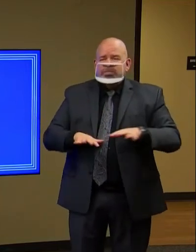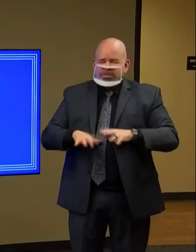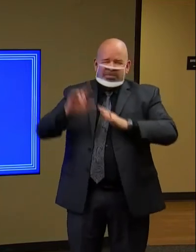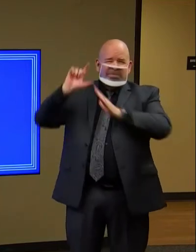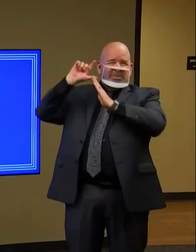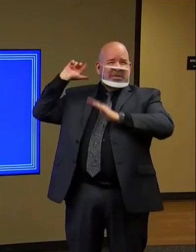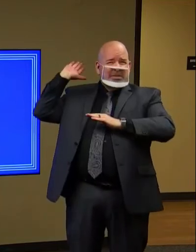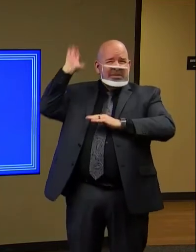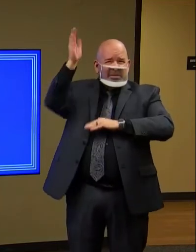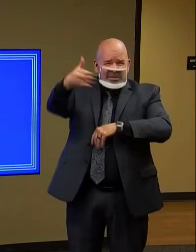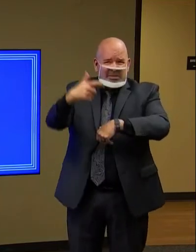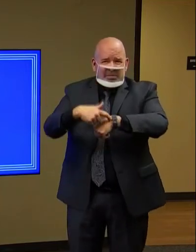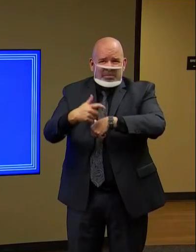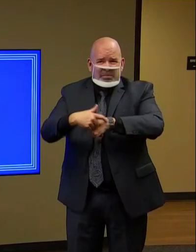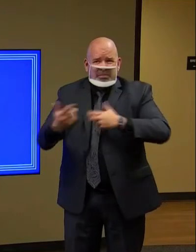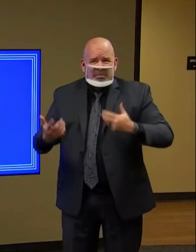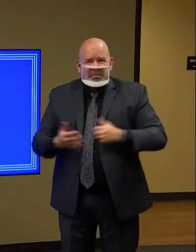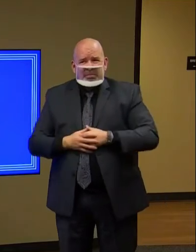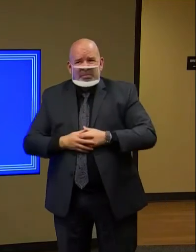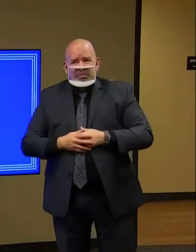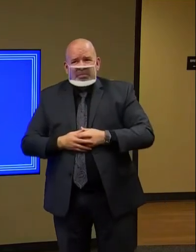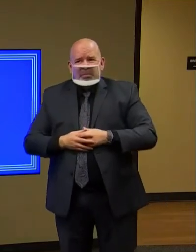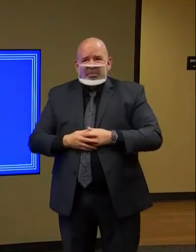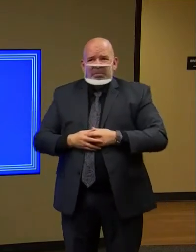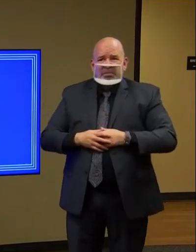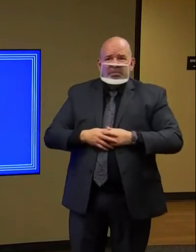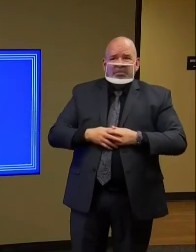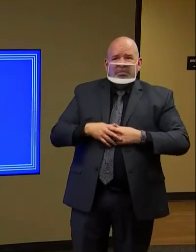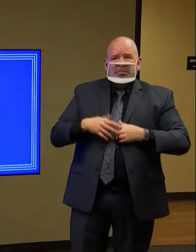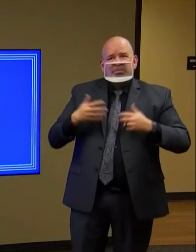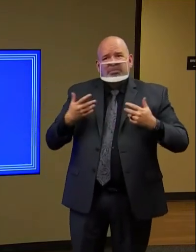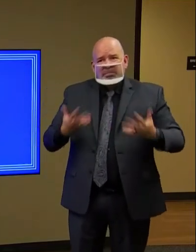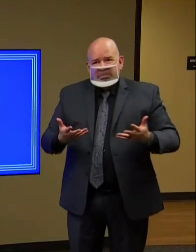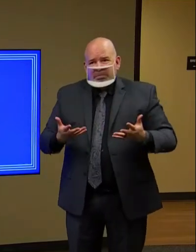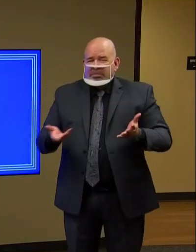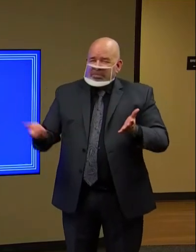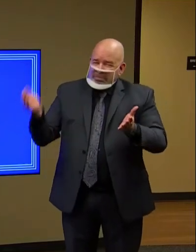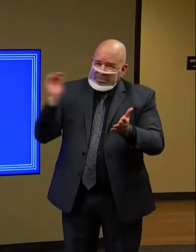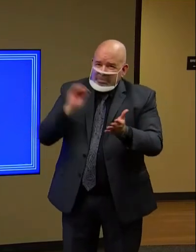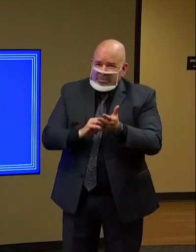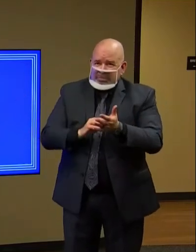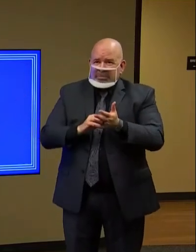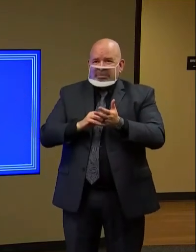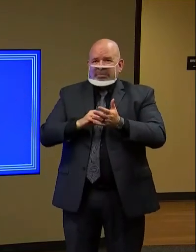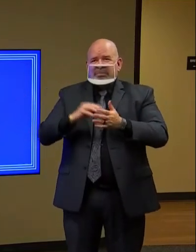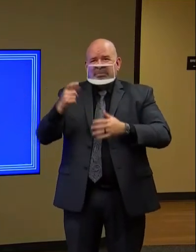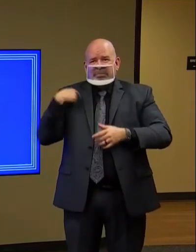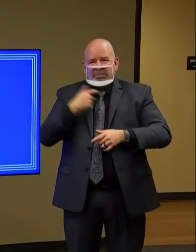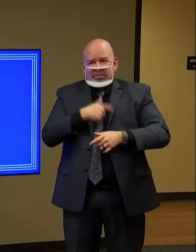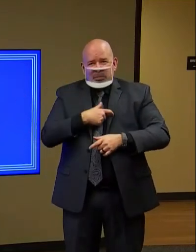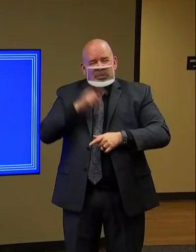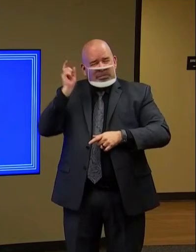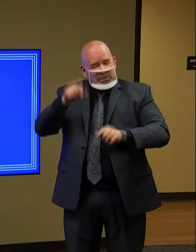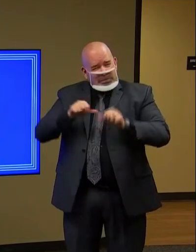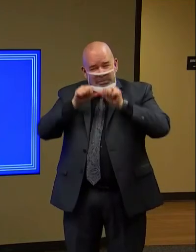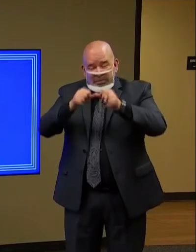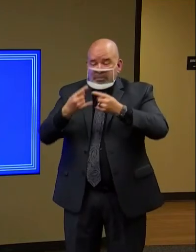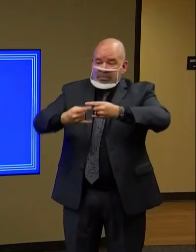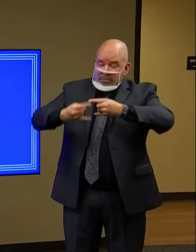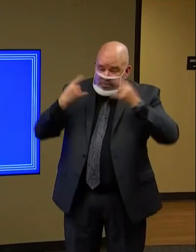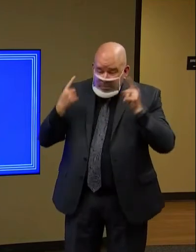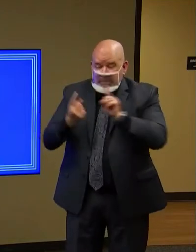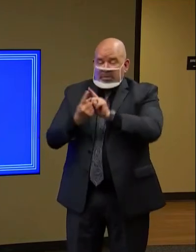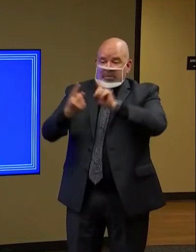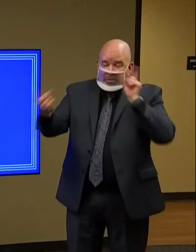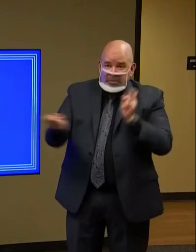back to doing the things that we love to do. But that's going to require all the tools in the toolbox, everything that we have at